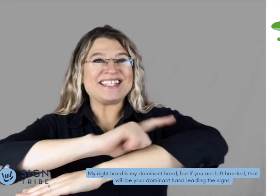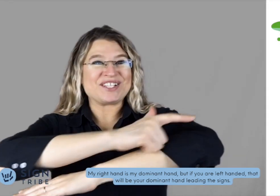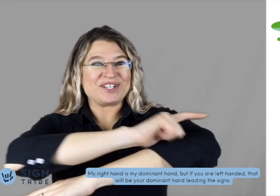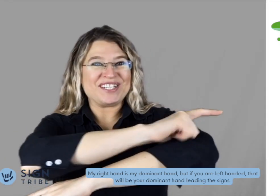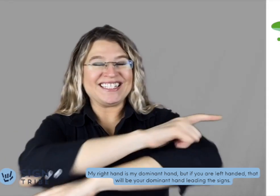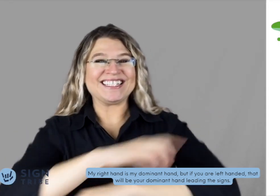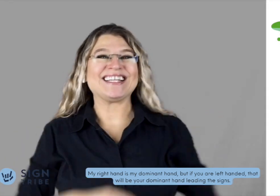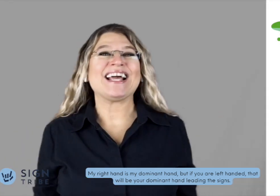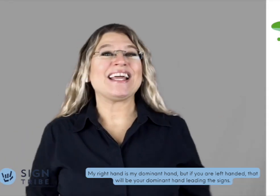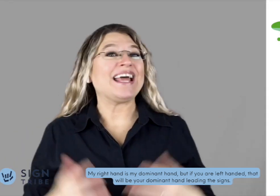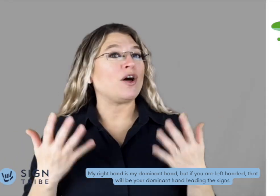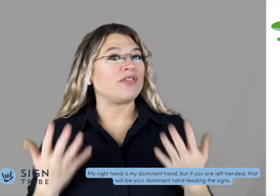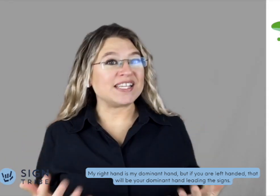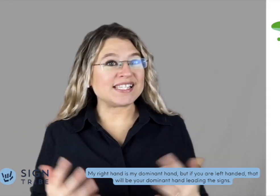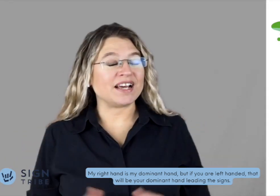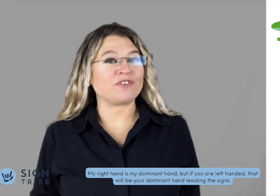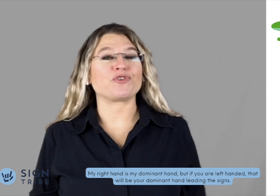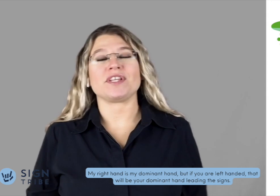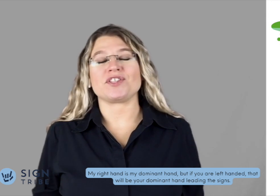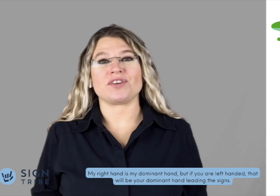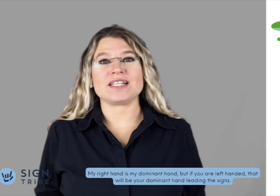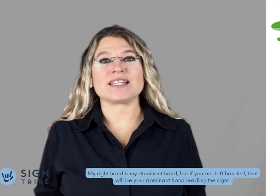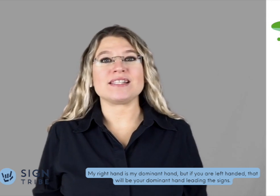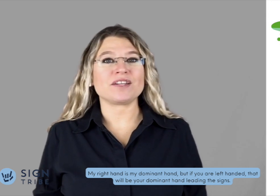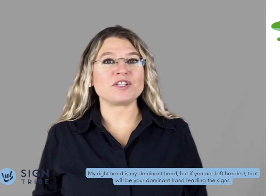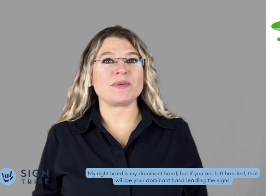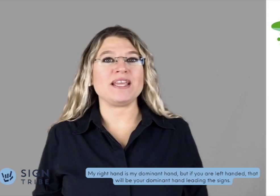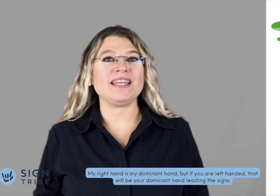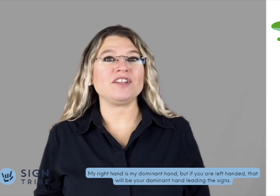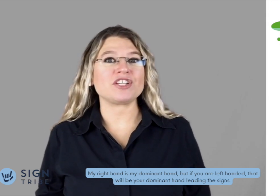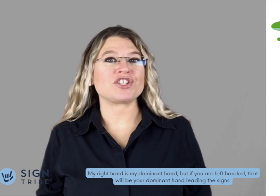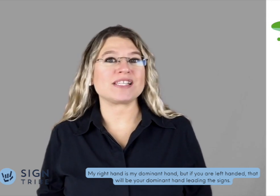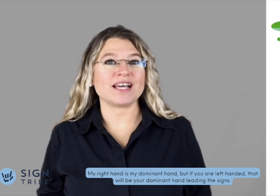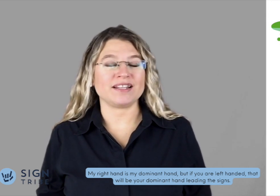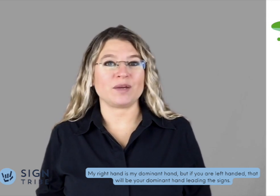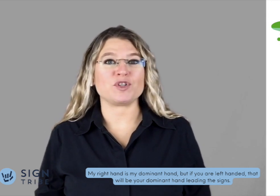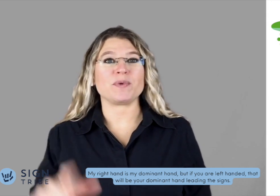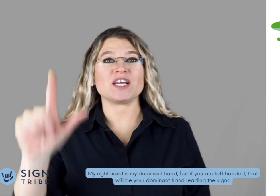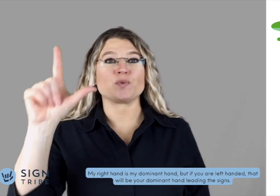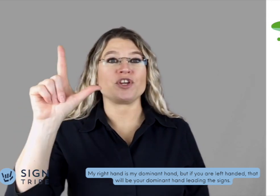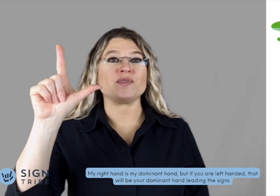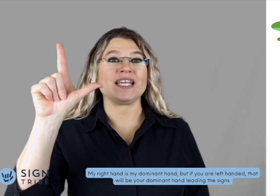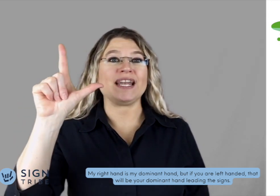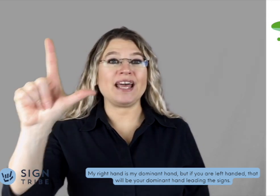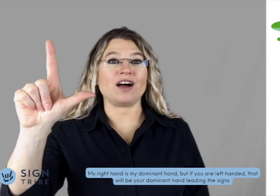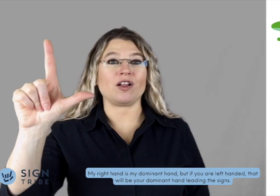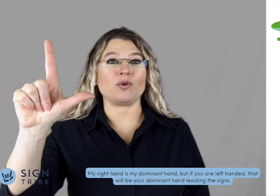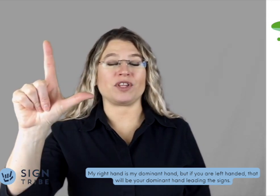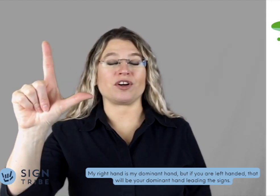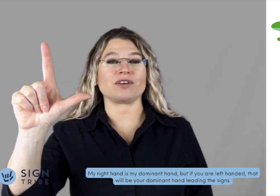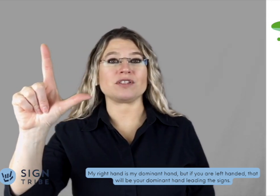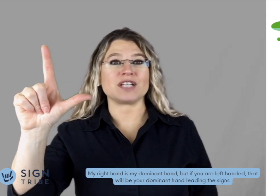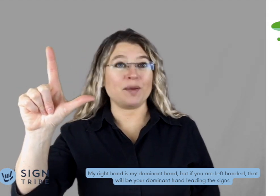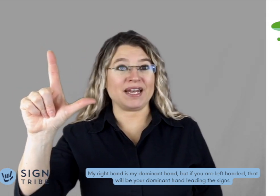Lizard. Now, this sign for lizard is considered to be English Sign Language because we're using an L with our dominant